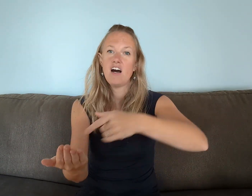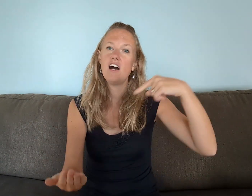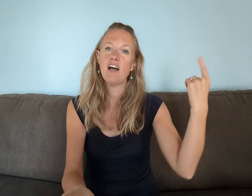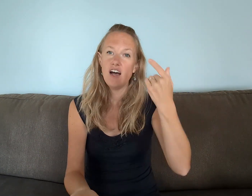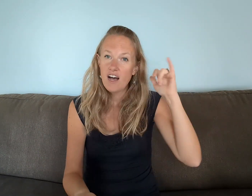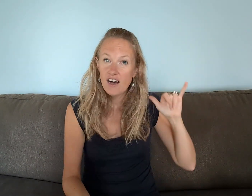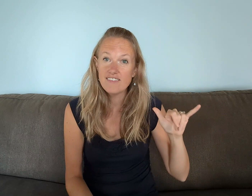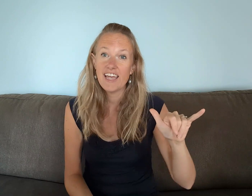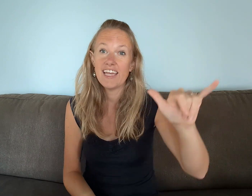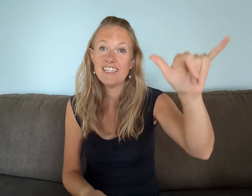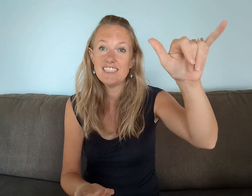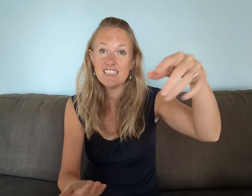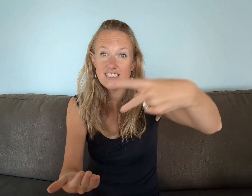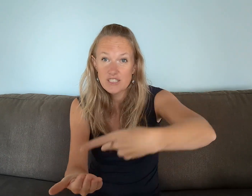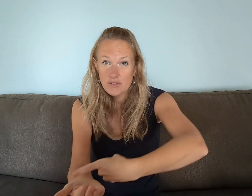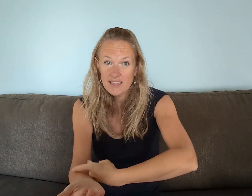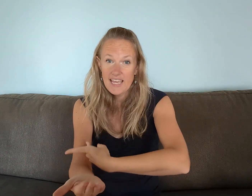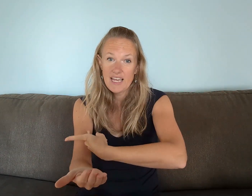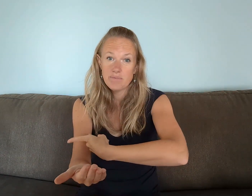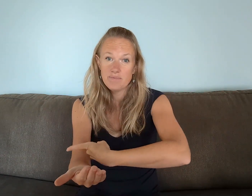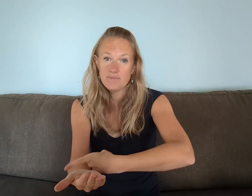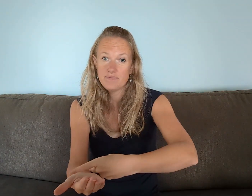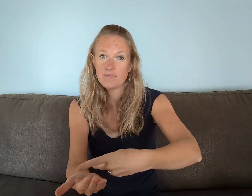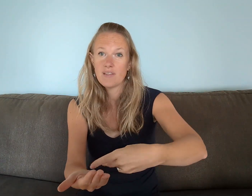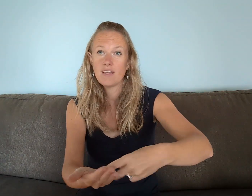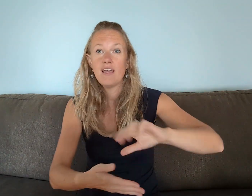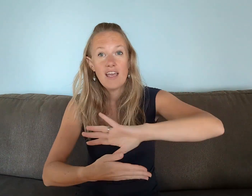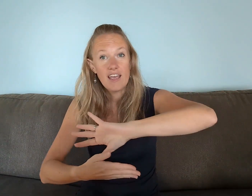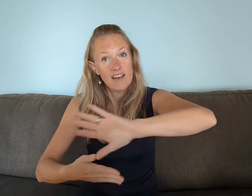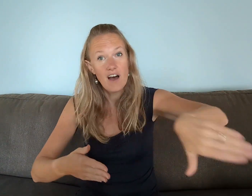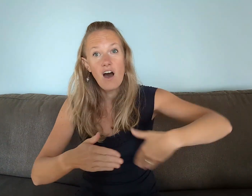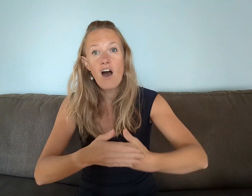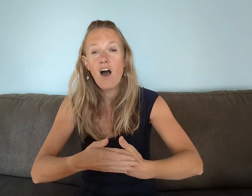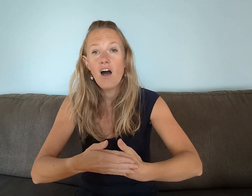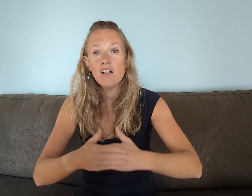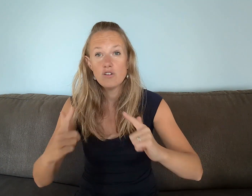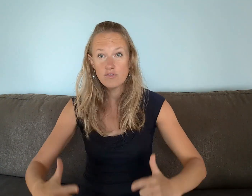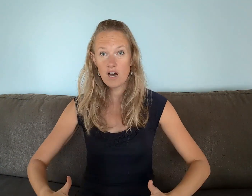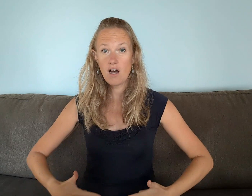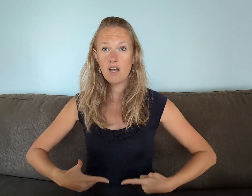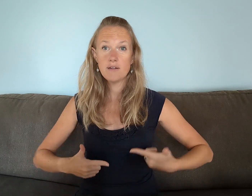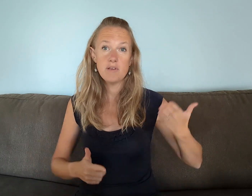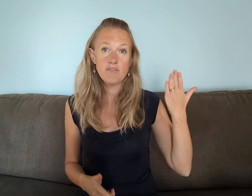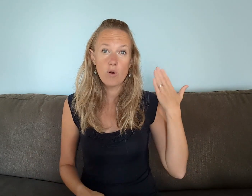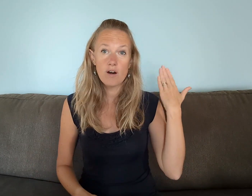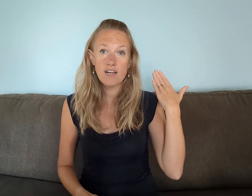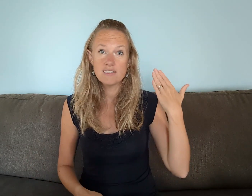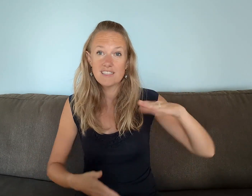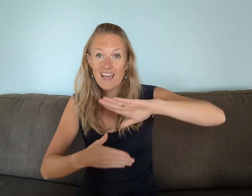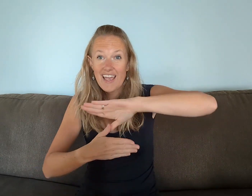song of ages to the Lamb, and all who've gone before us